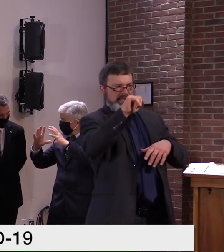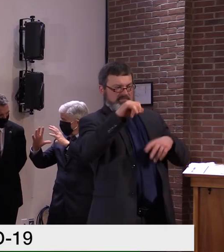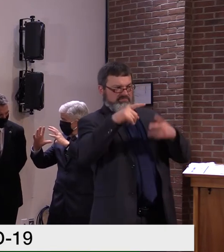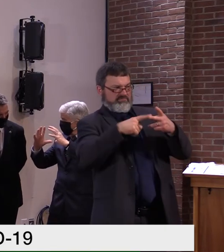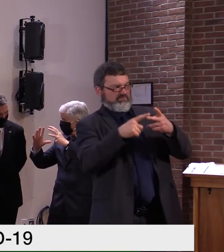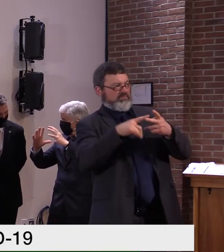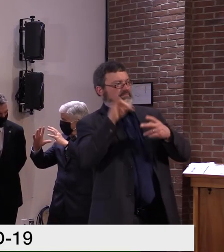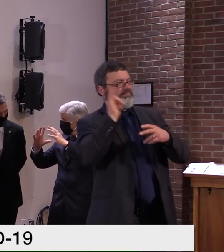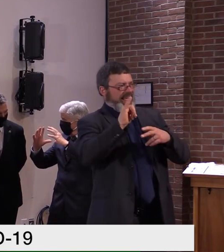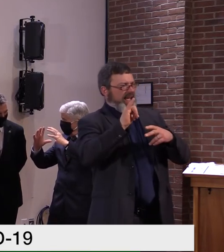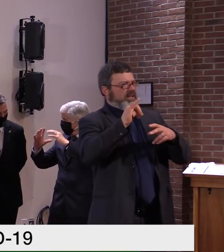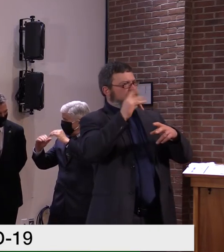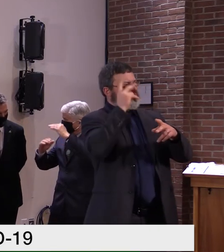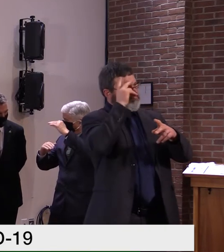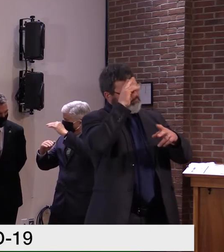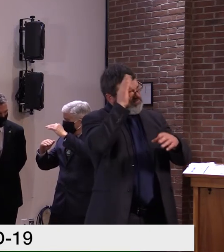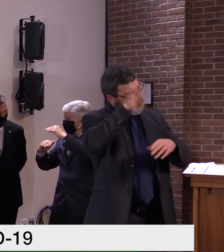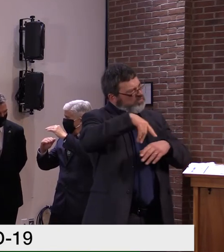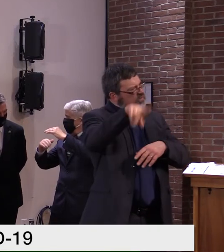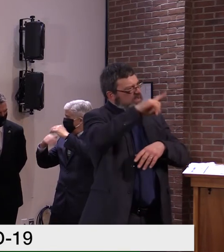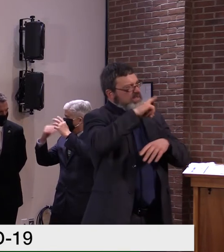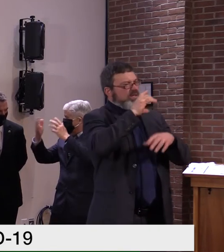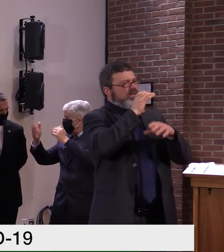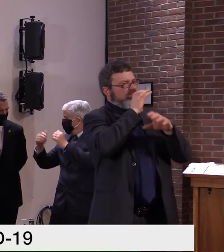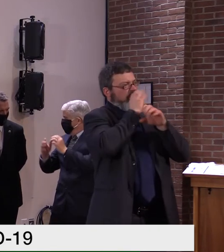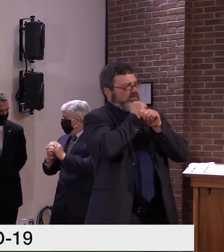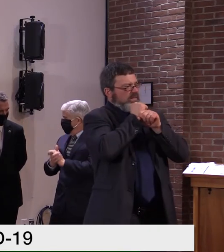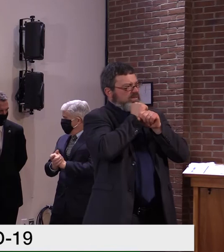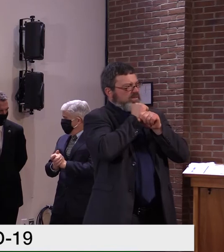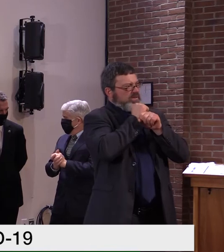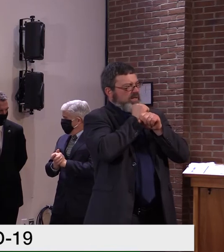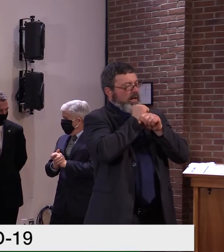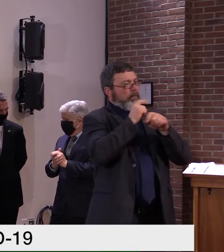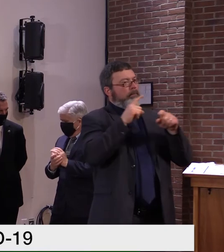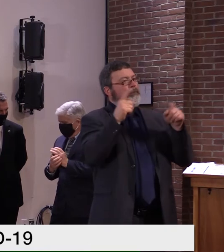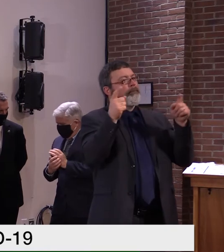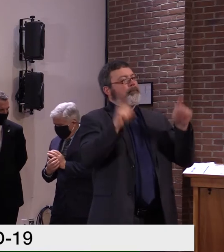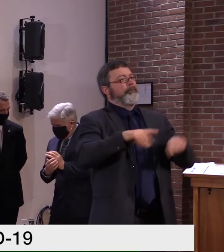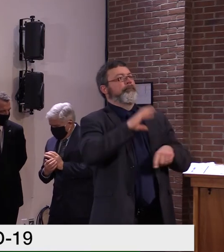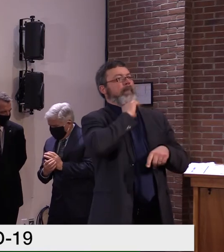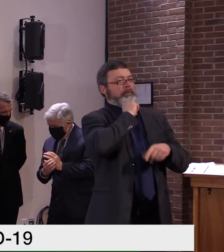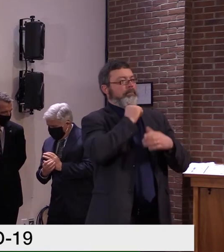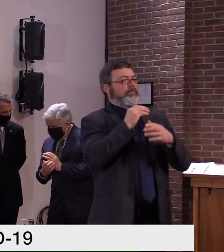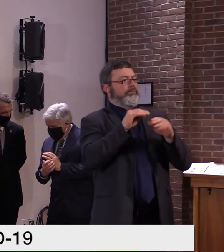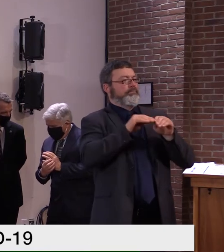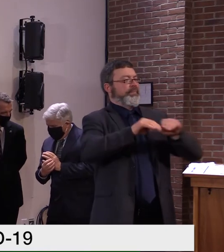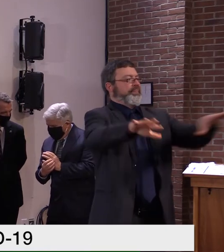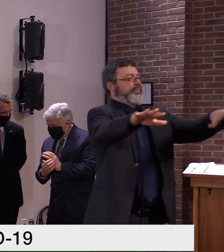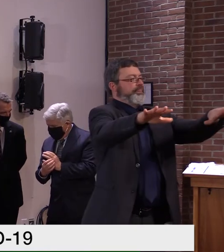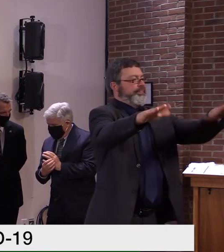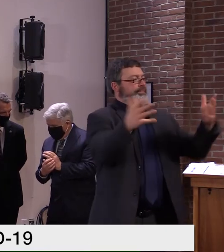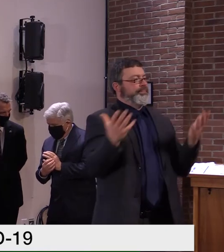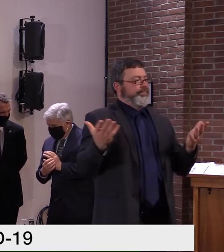confidential medical information being available to others, that indeed, yes, email addresses